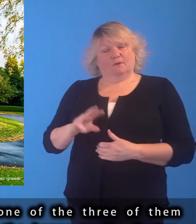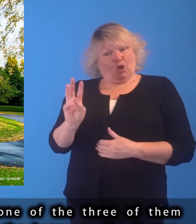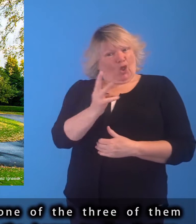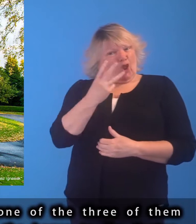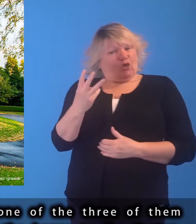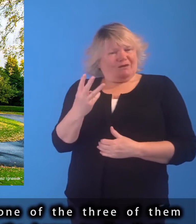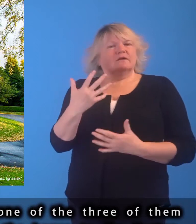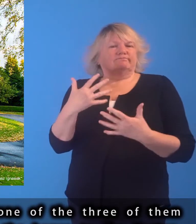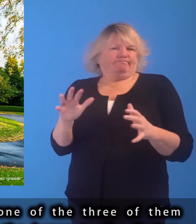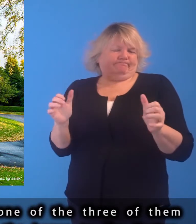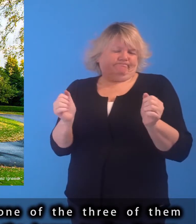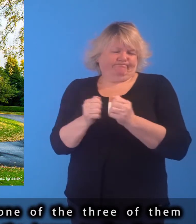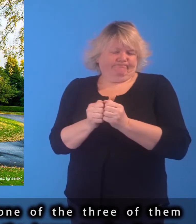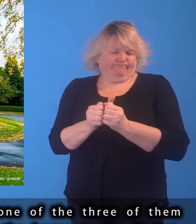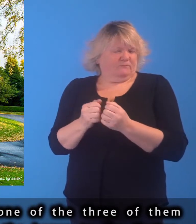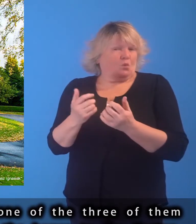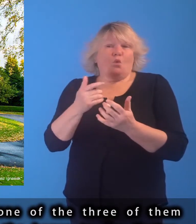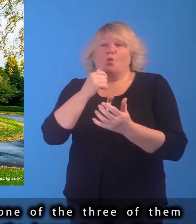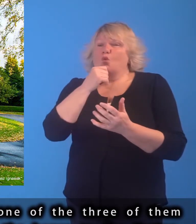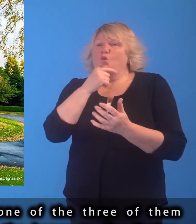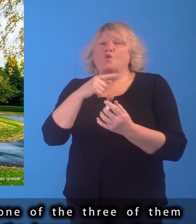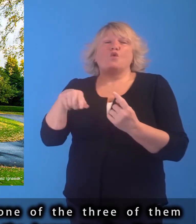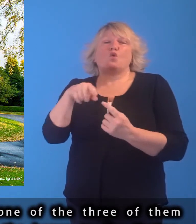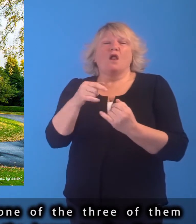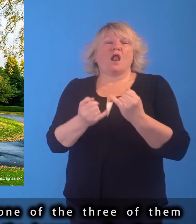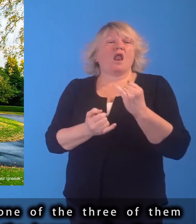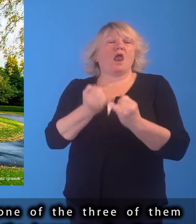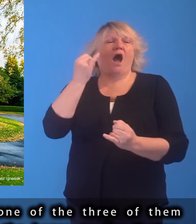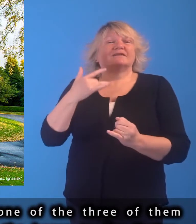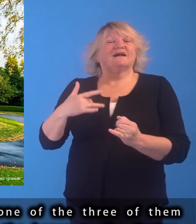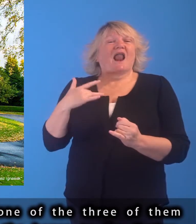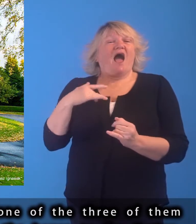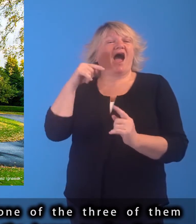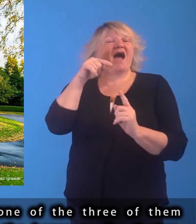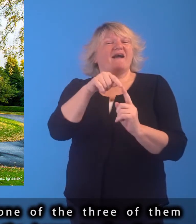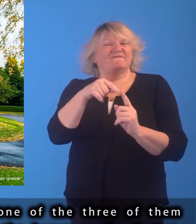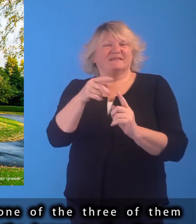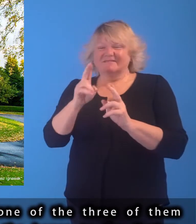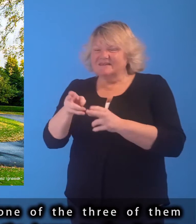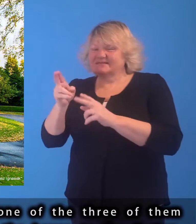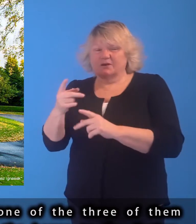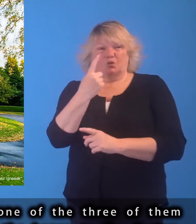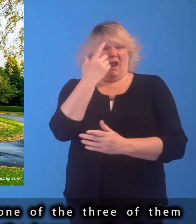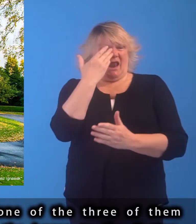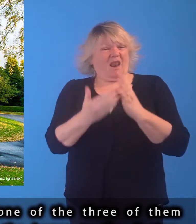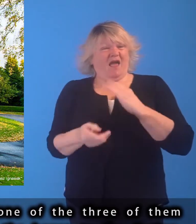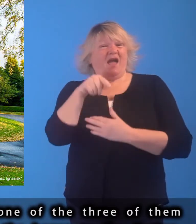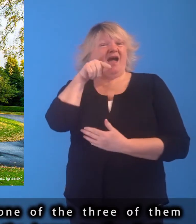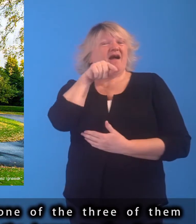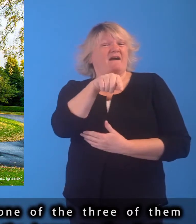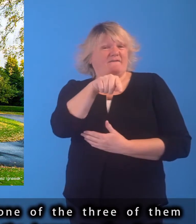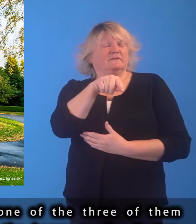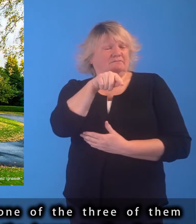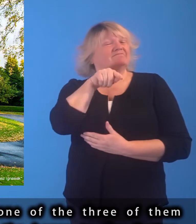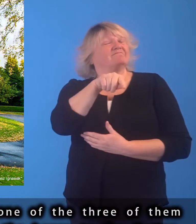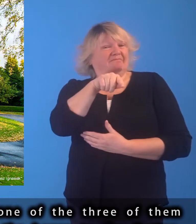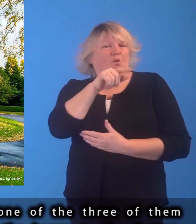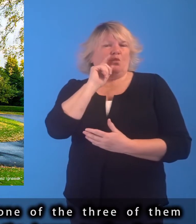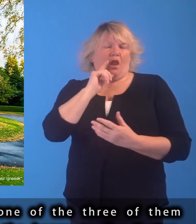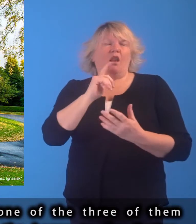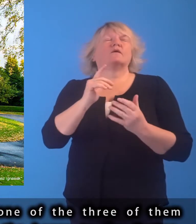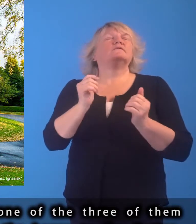The three had agreed that whichever one of the three of them who outlived the others would leave the